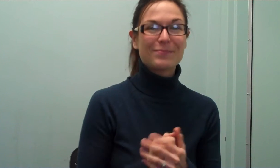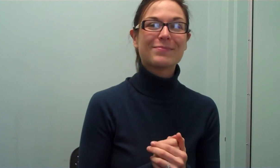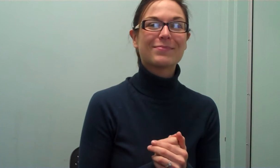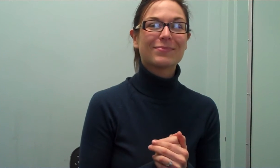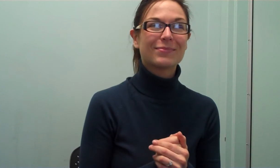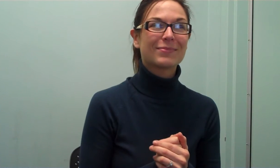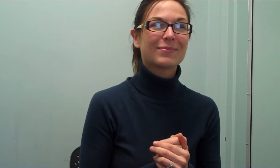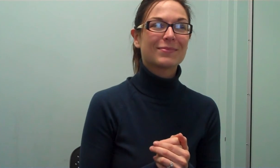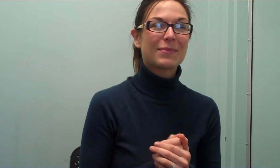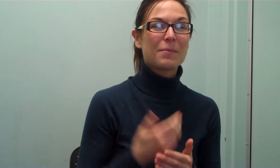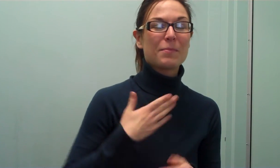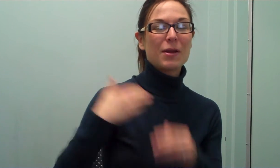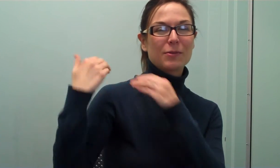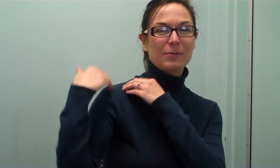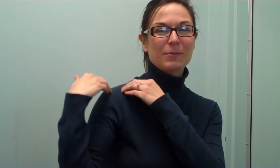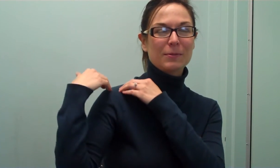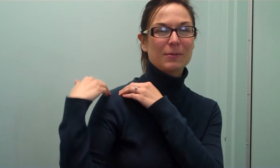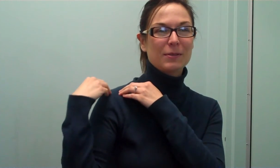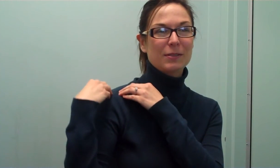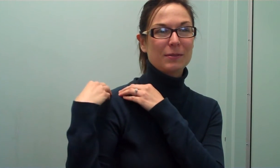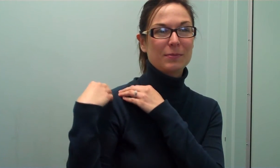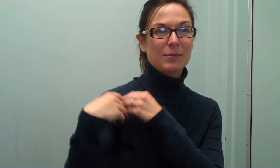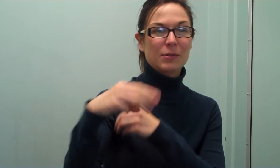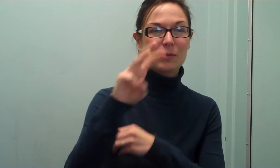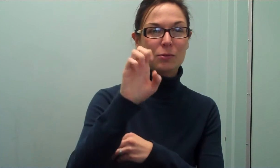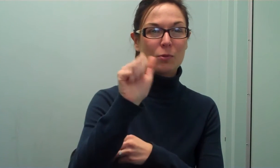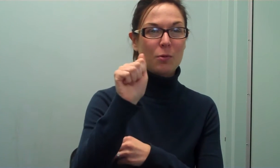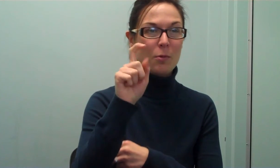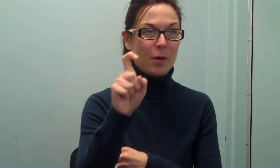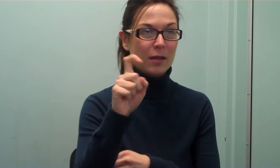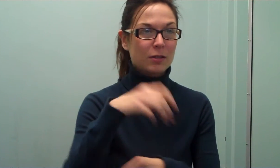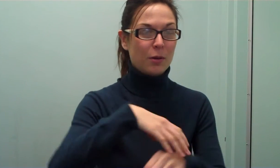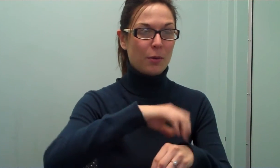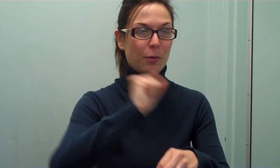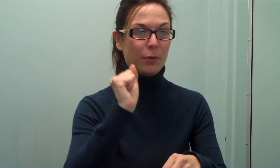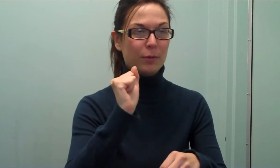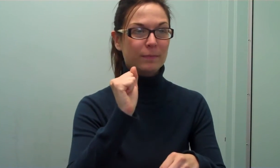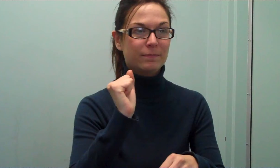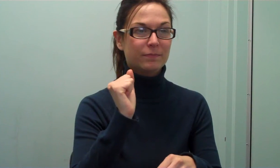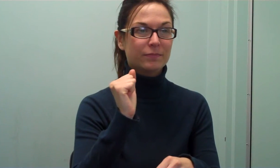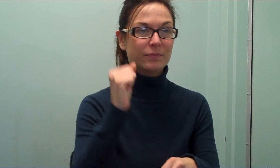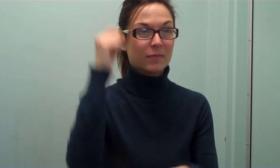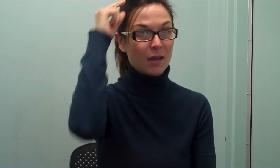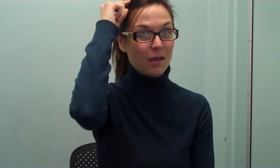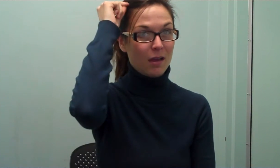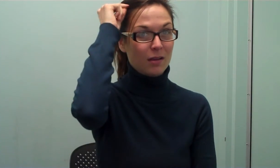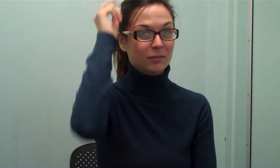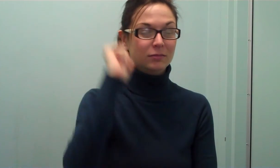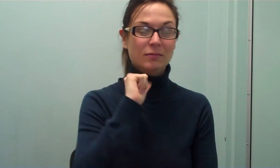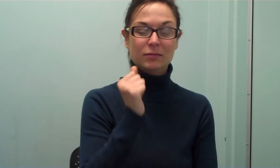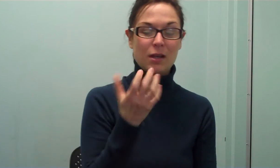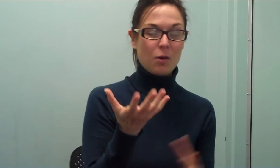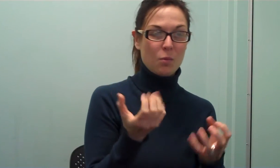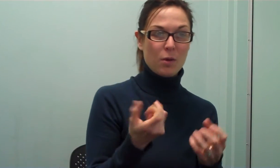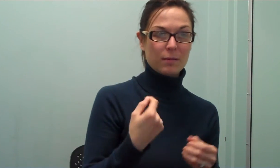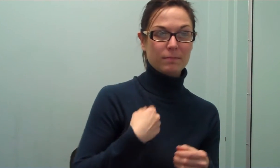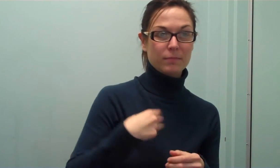do. We get rid of unwanted hair, and I do makeup lessons